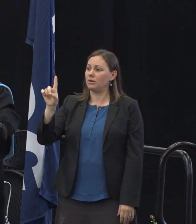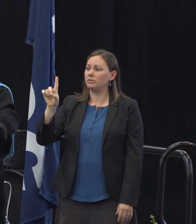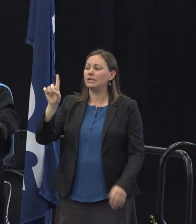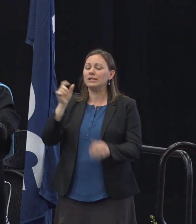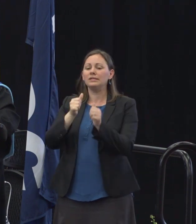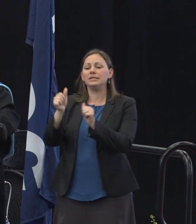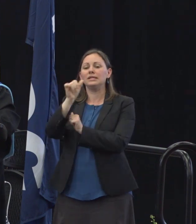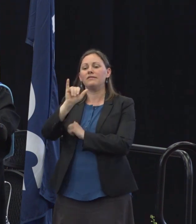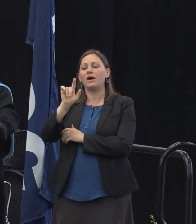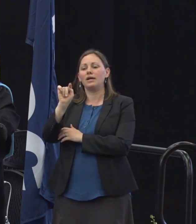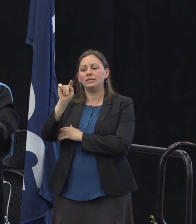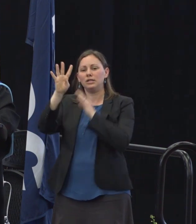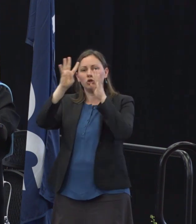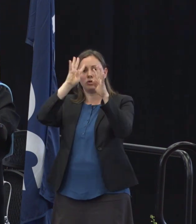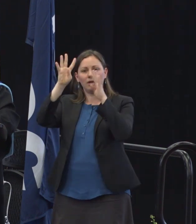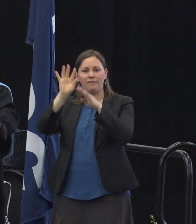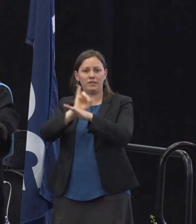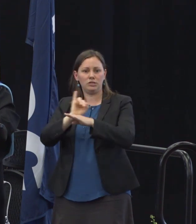Creative Industries.